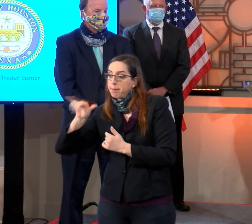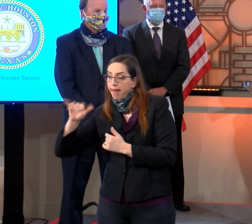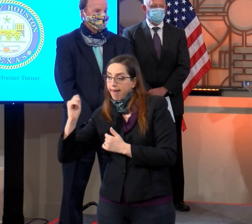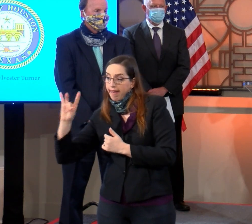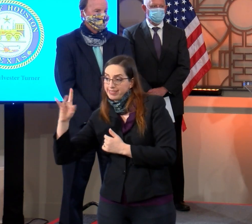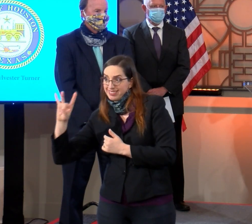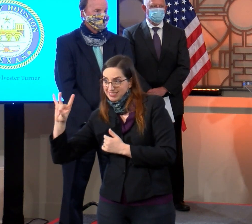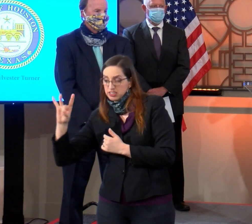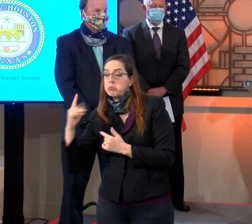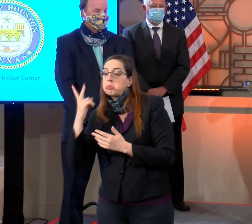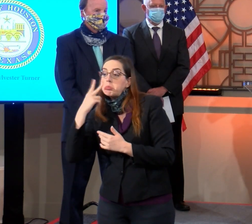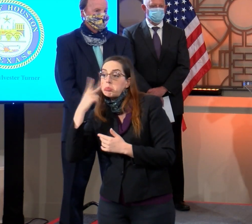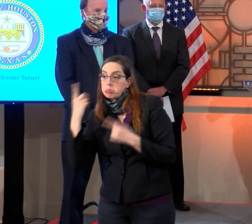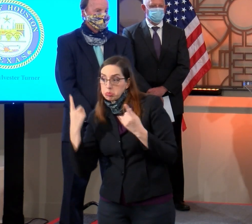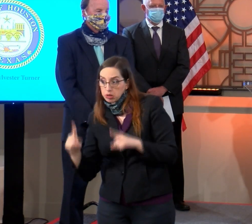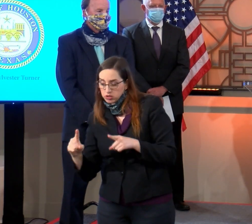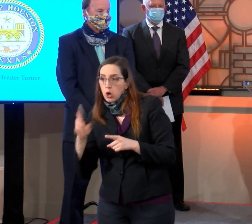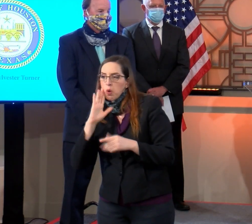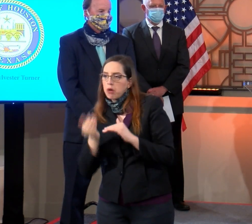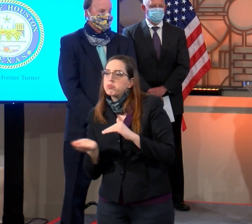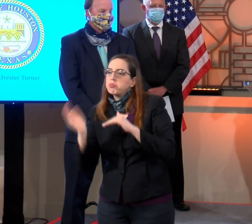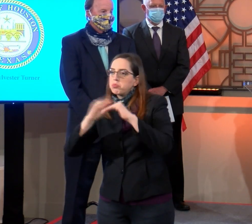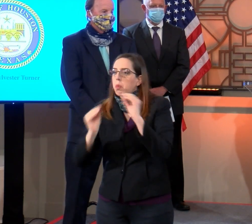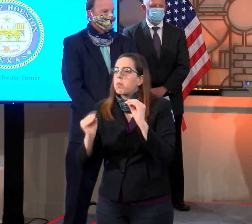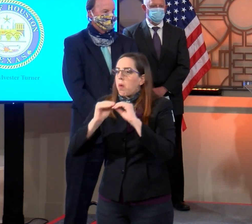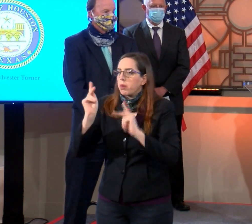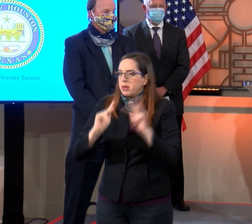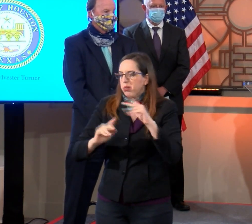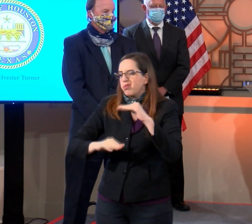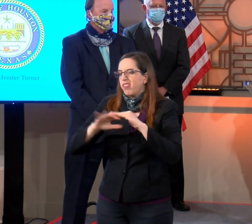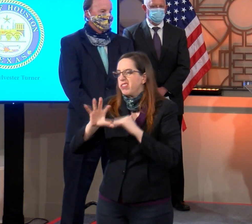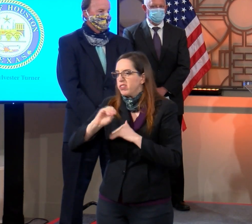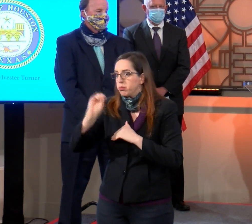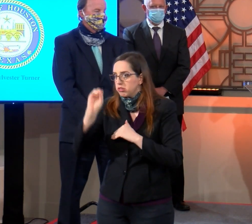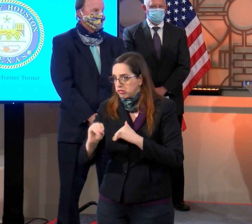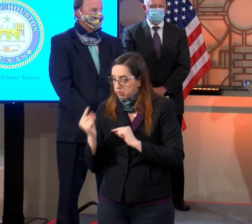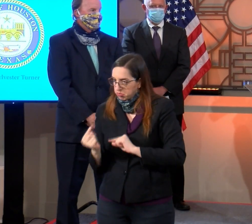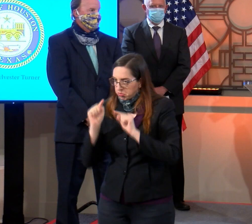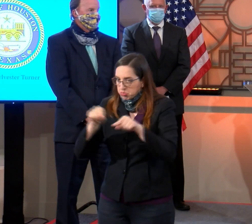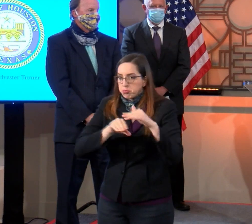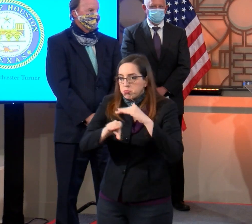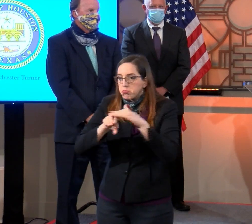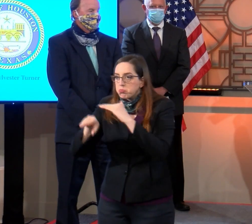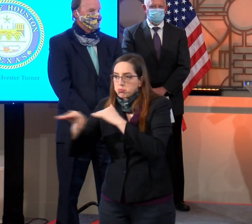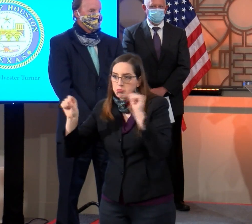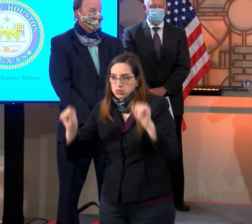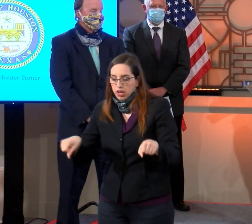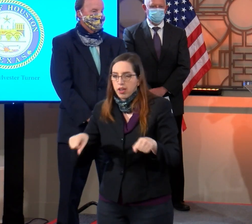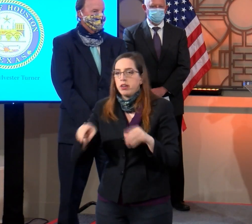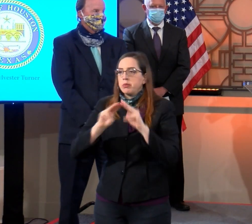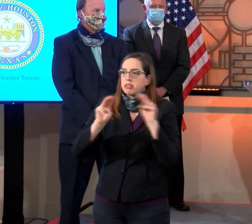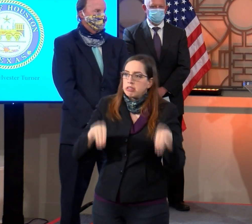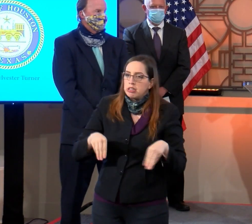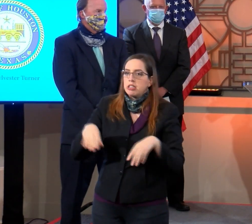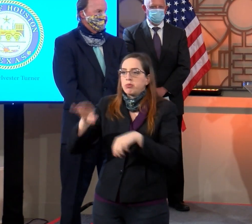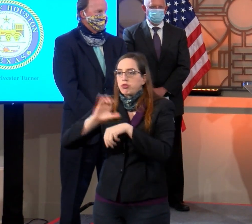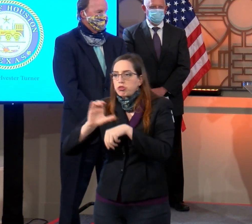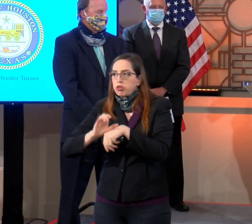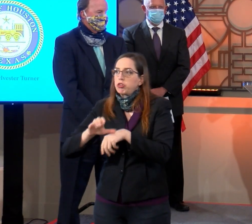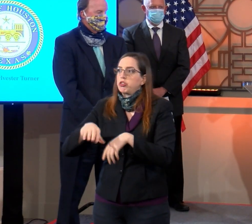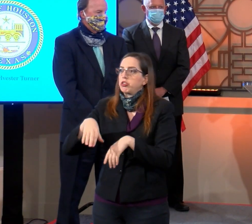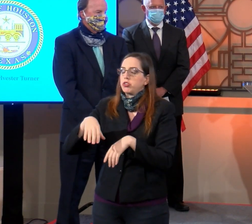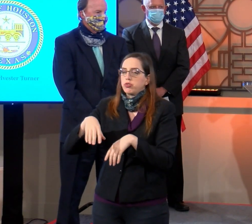go to 50%. And then with respect to museums, sole proprietors, church and worship